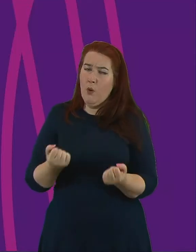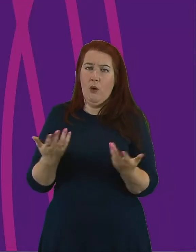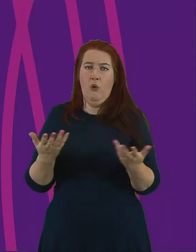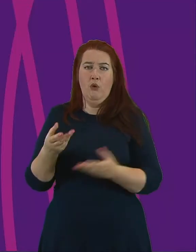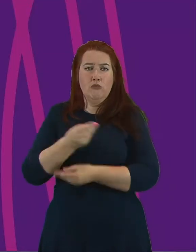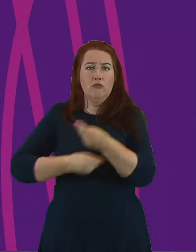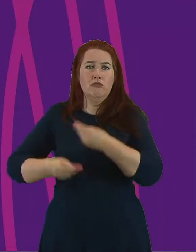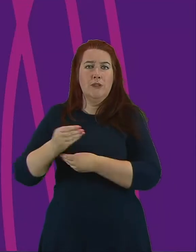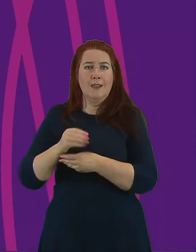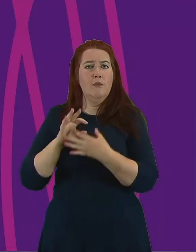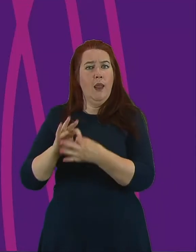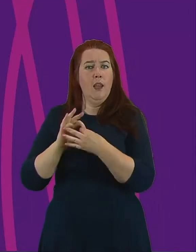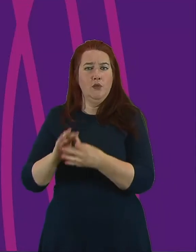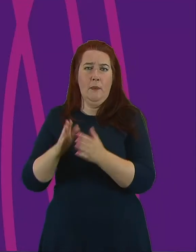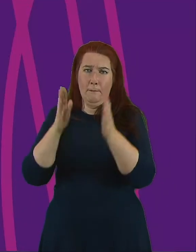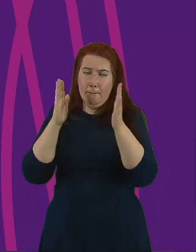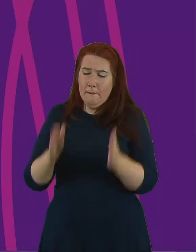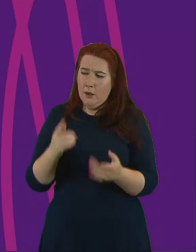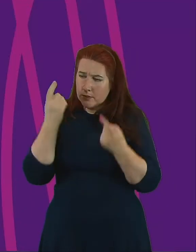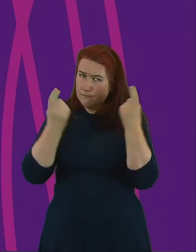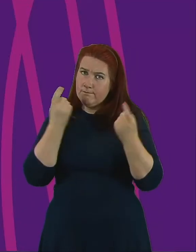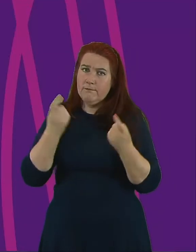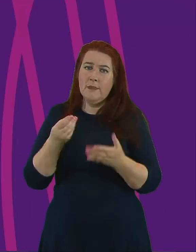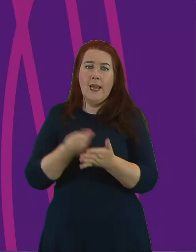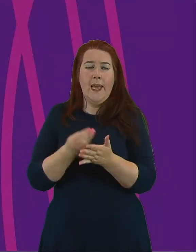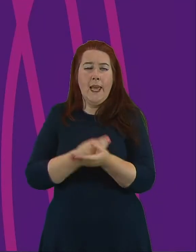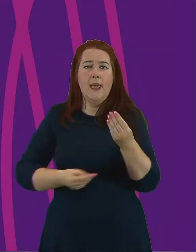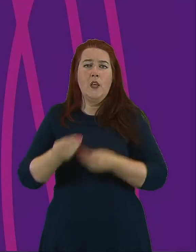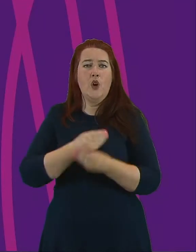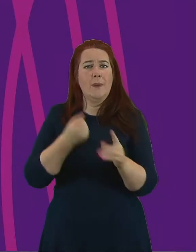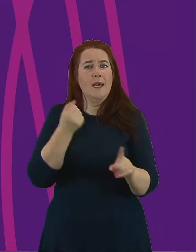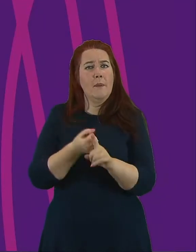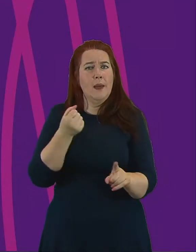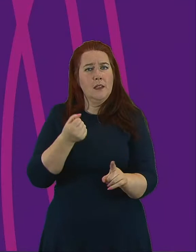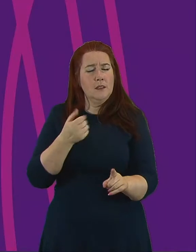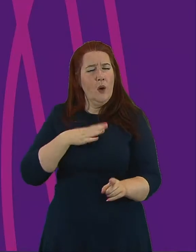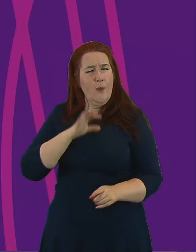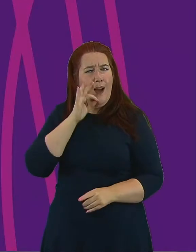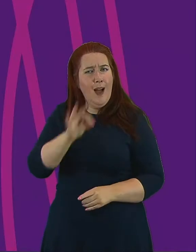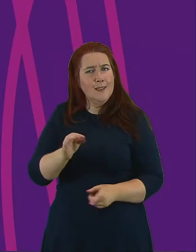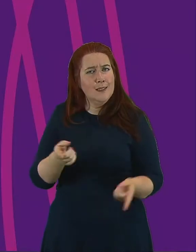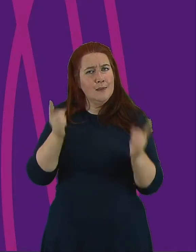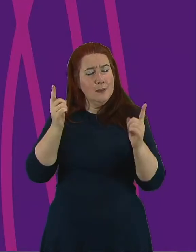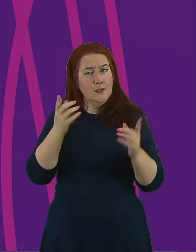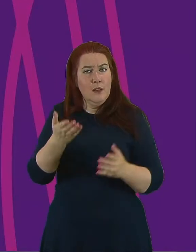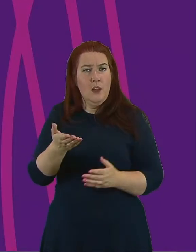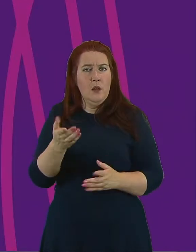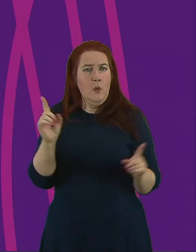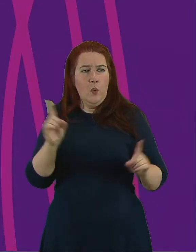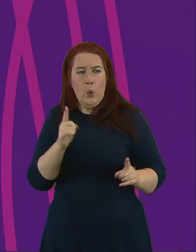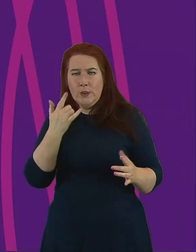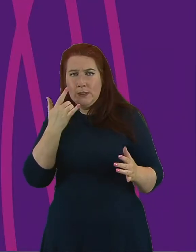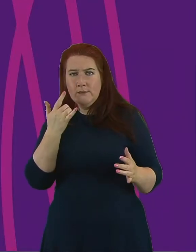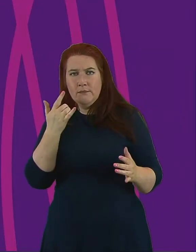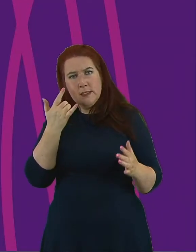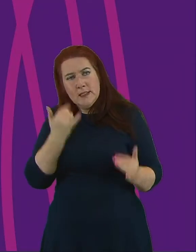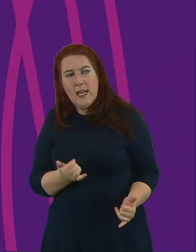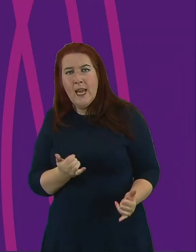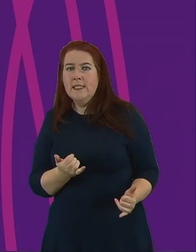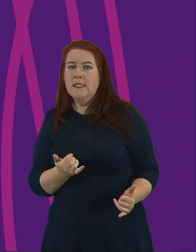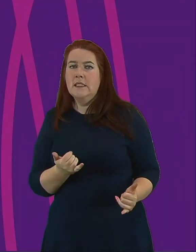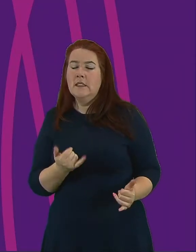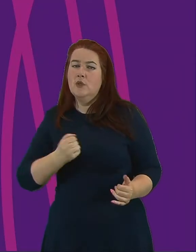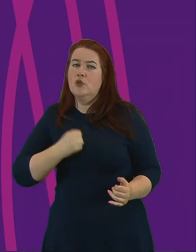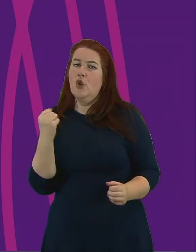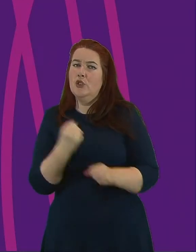must give regards to economic impact. Can I ask the Cabinet Secretary what tests the Scottish Government propose in